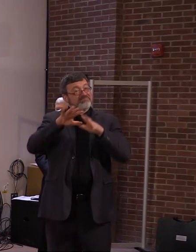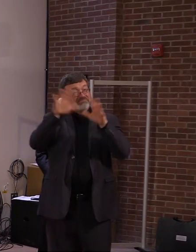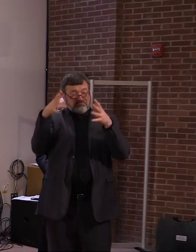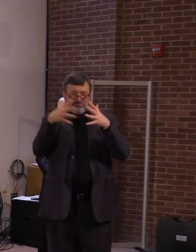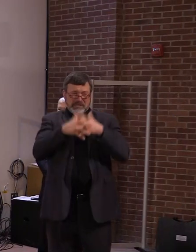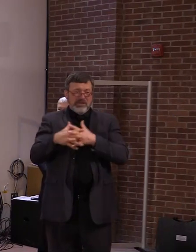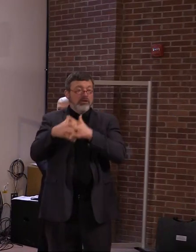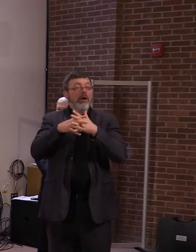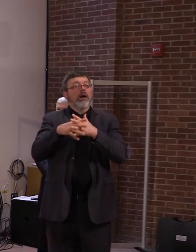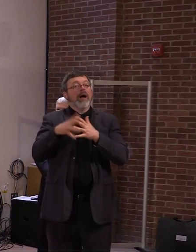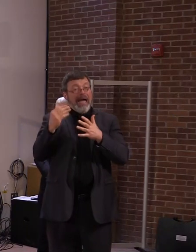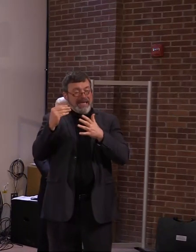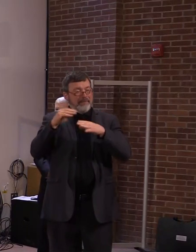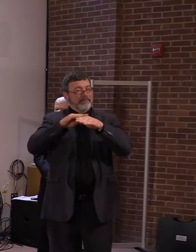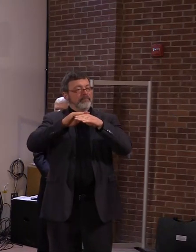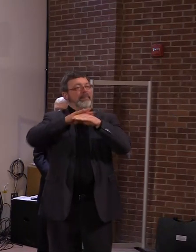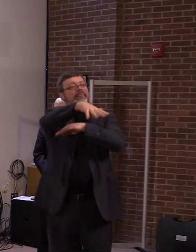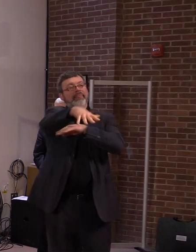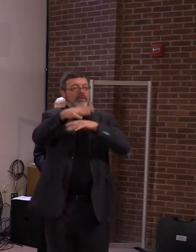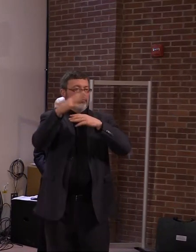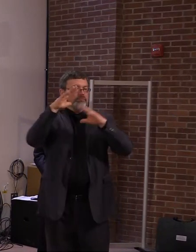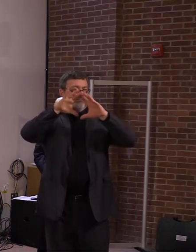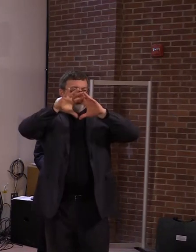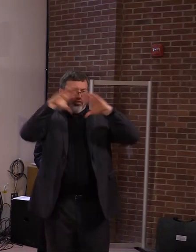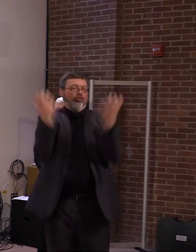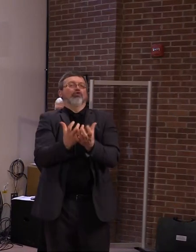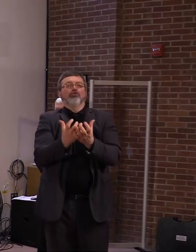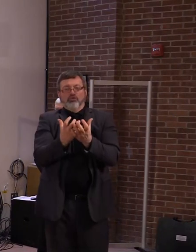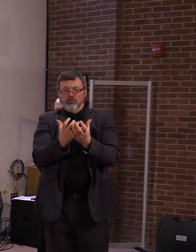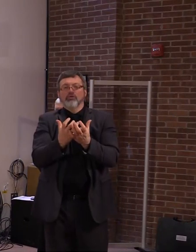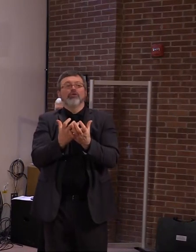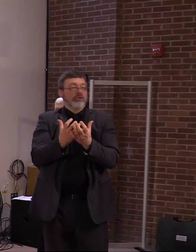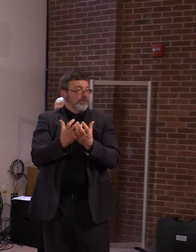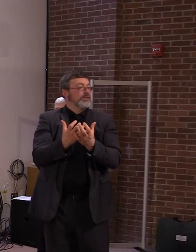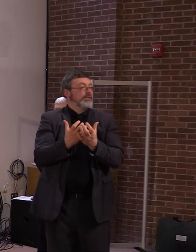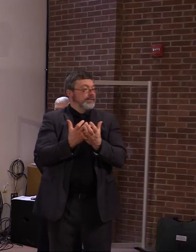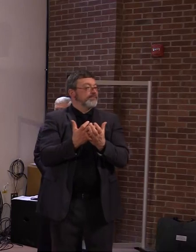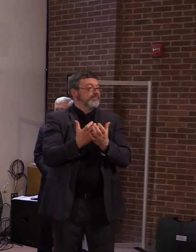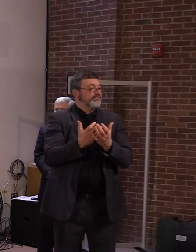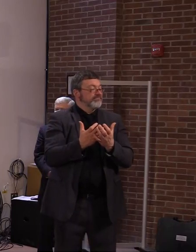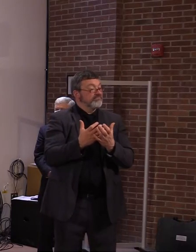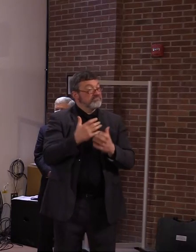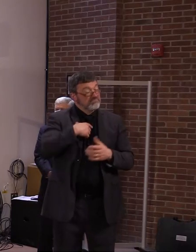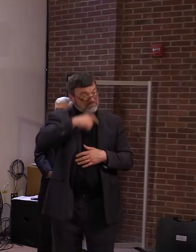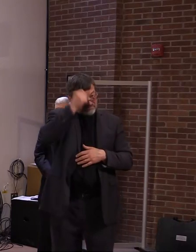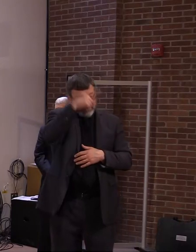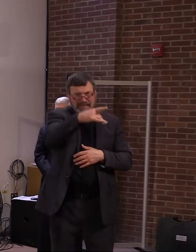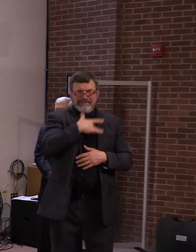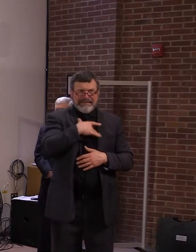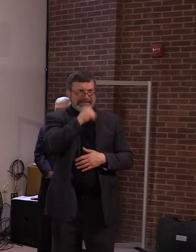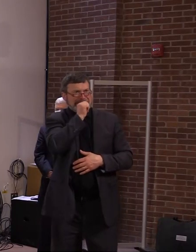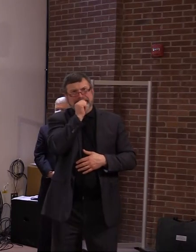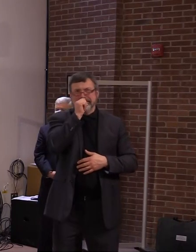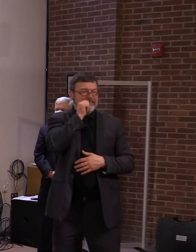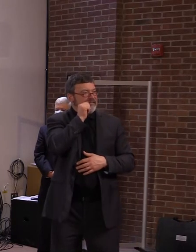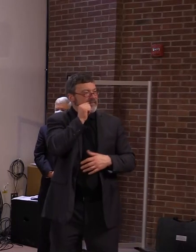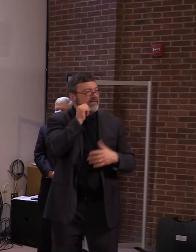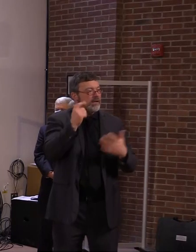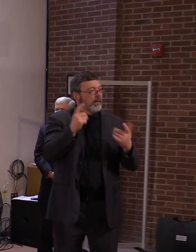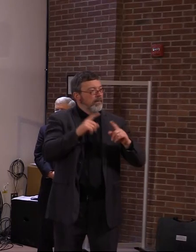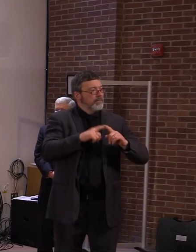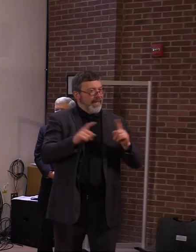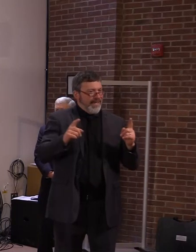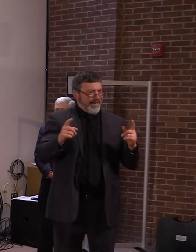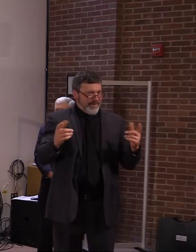understand you know, your point, but with the surveillance testing as well, it'll just